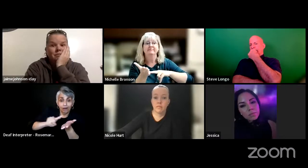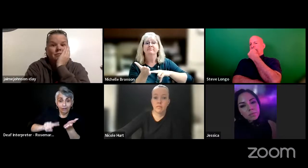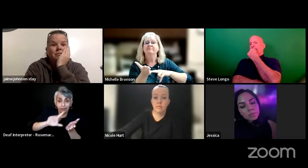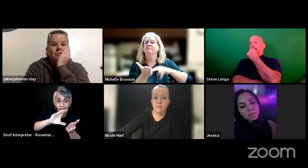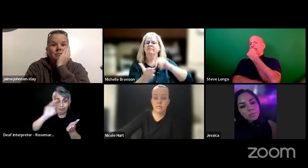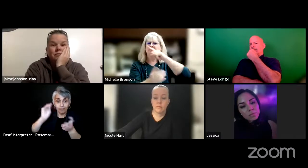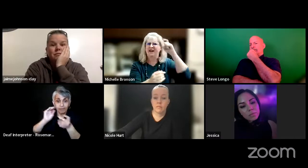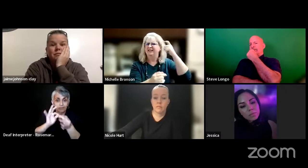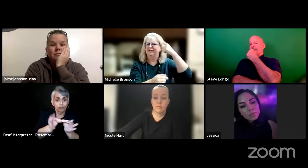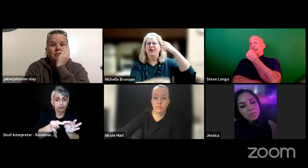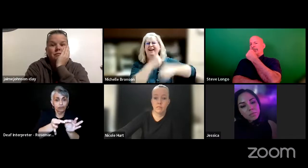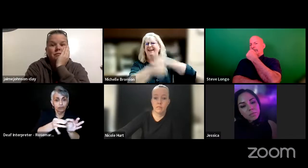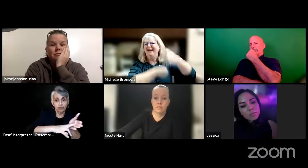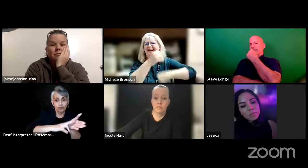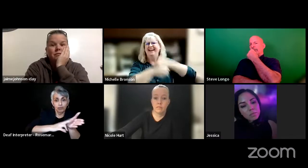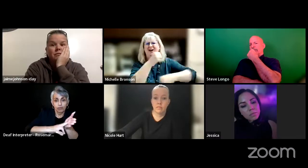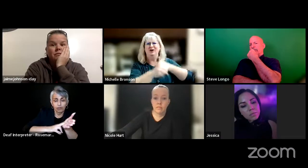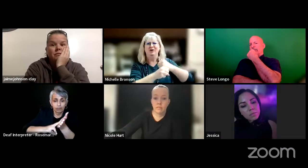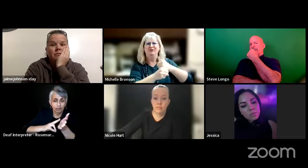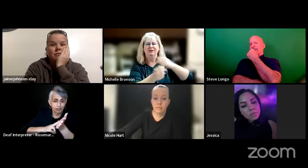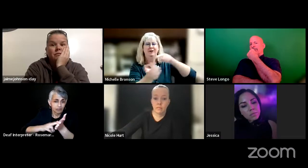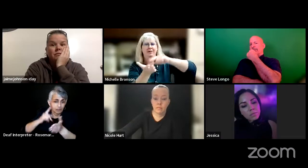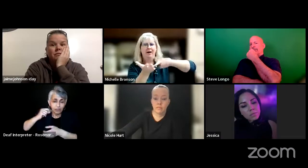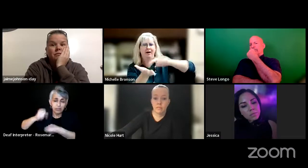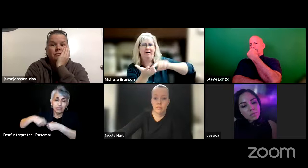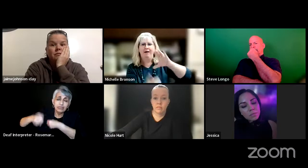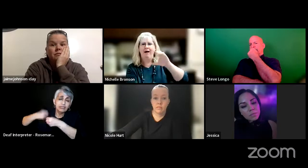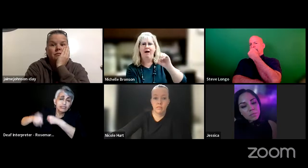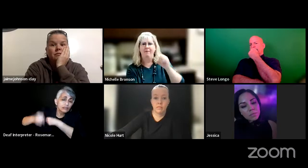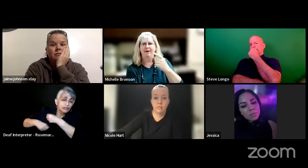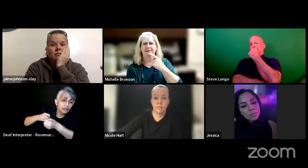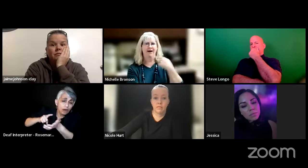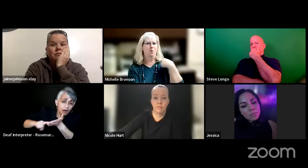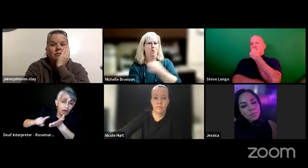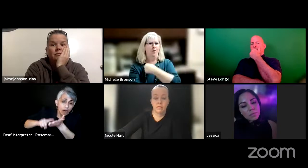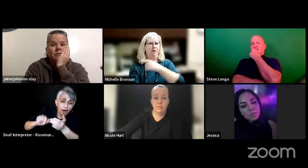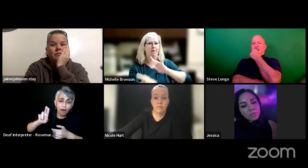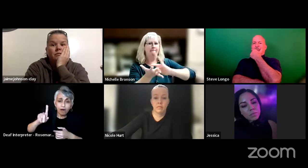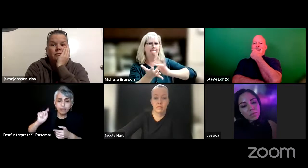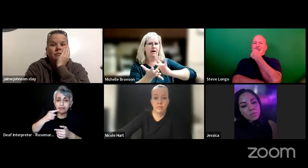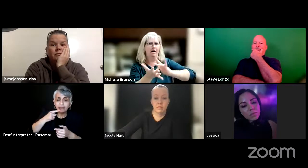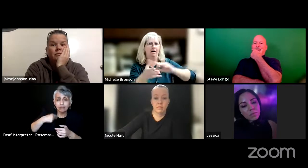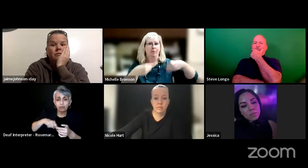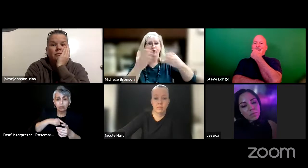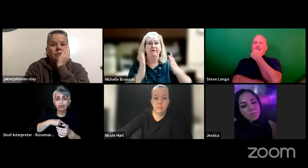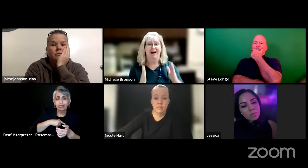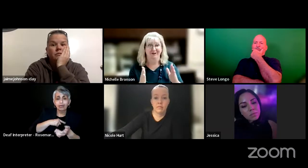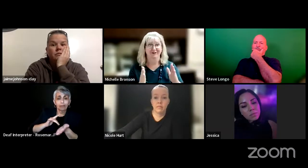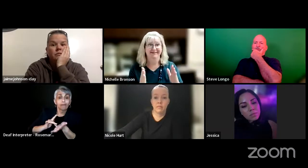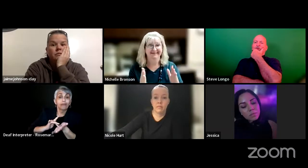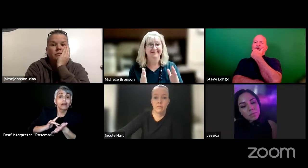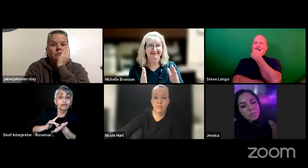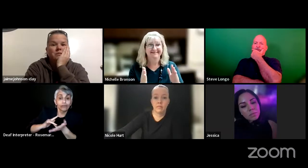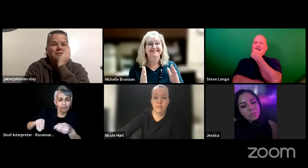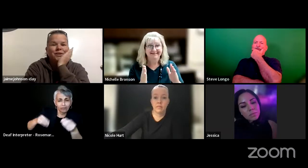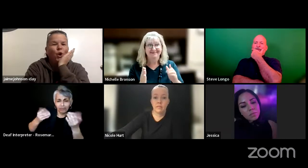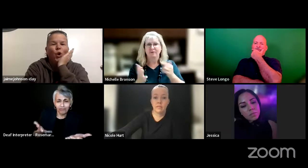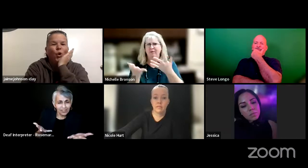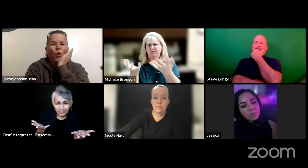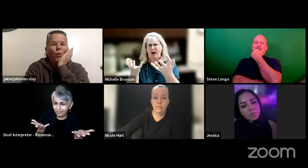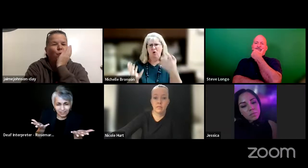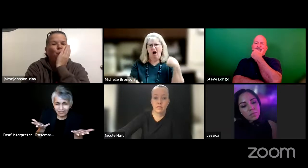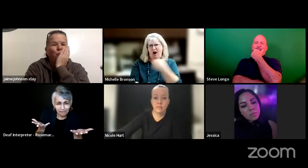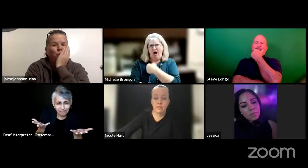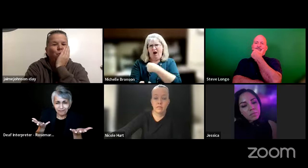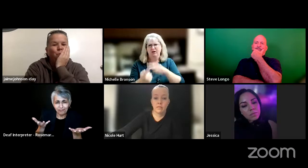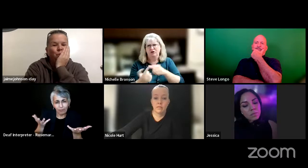with getting people to pay for interpreting contracts. For years, company will say, oh, you know,